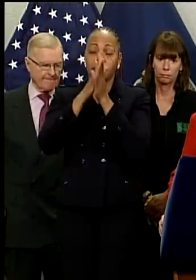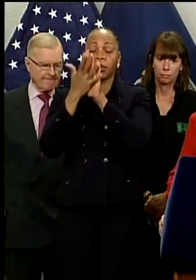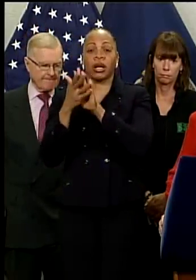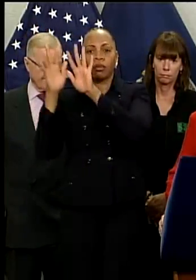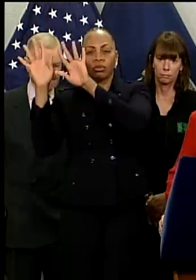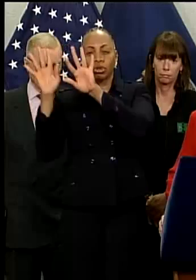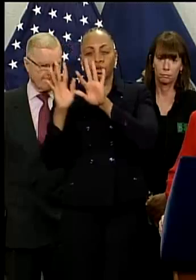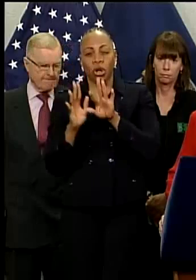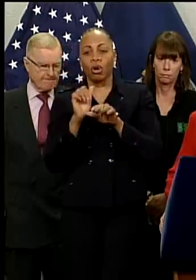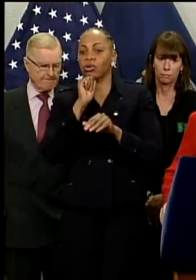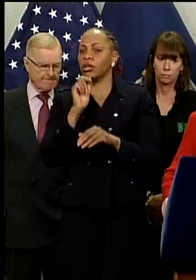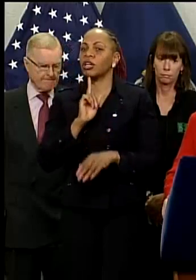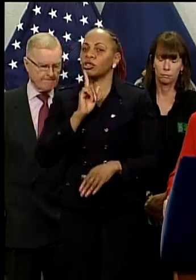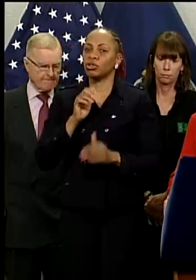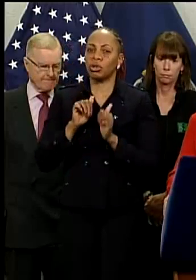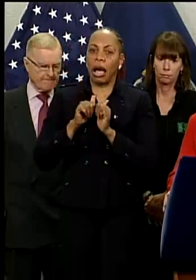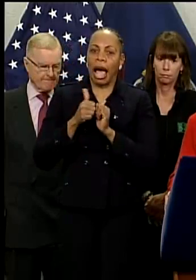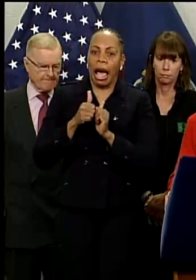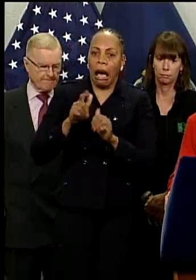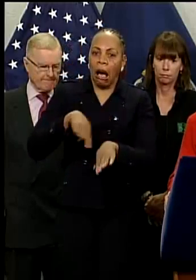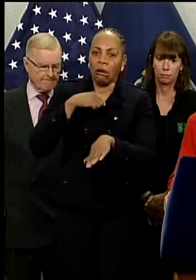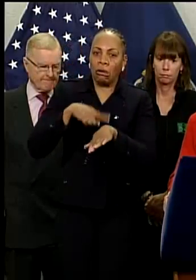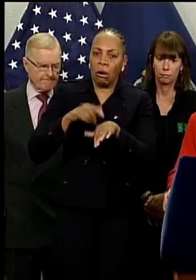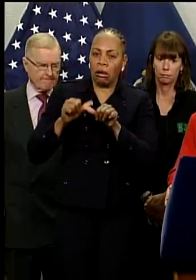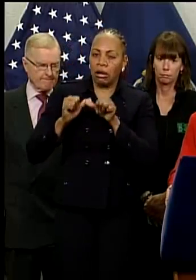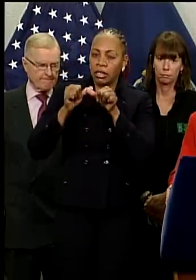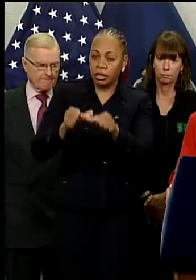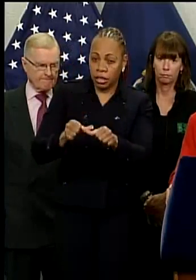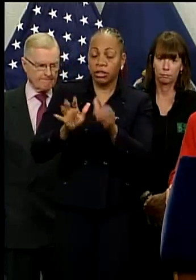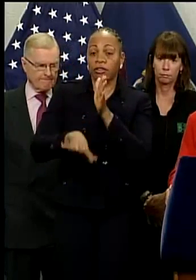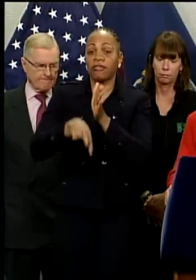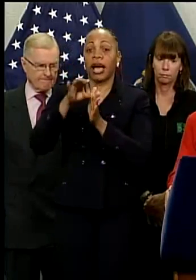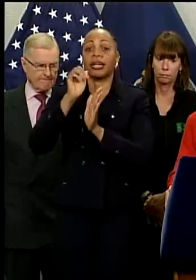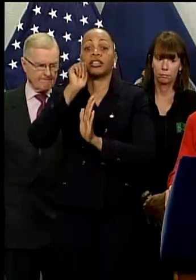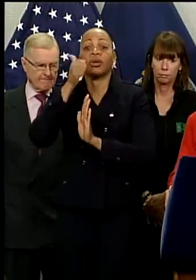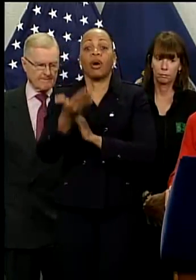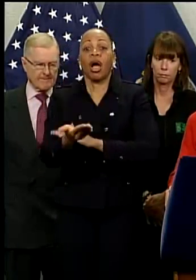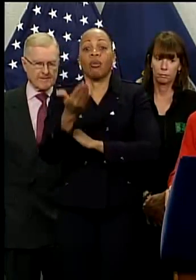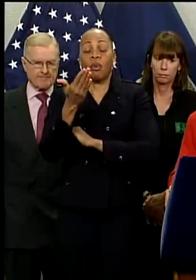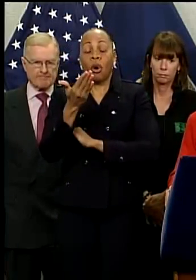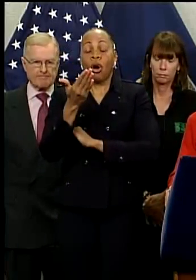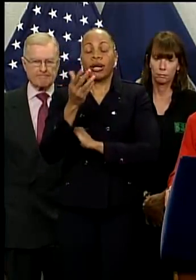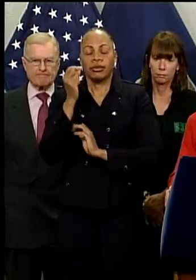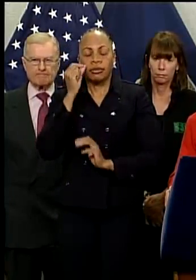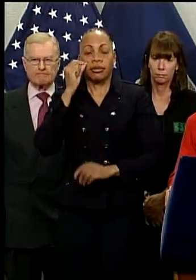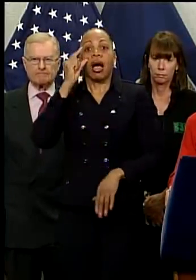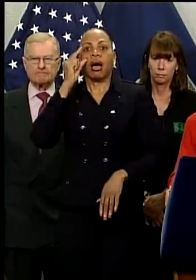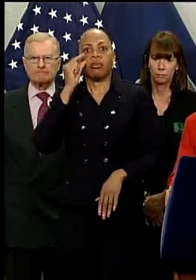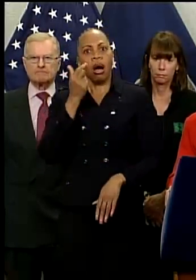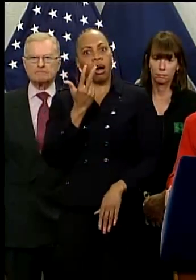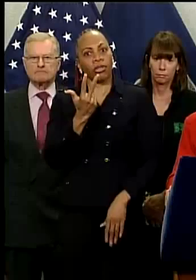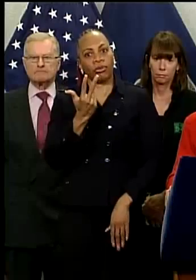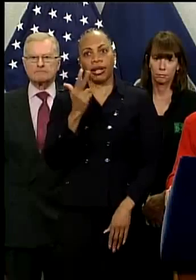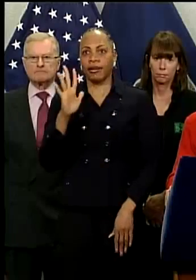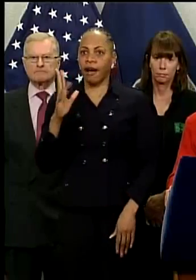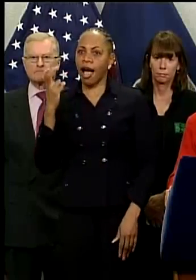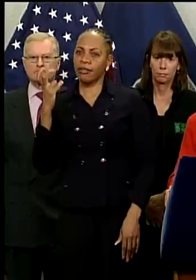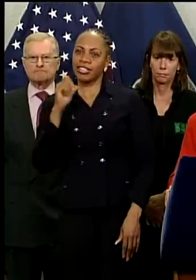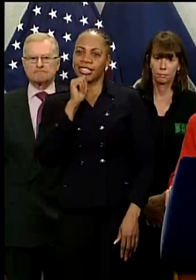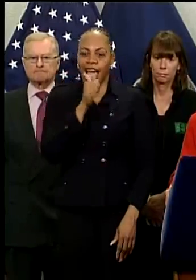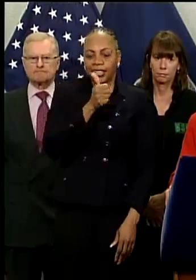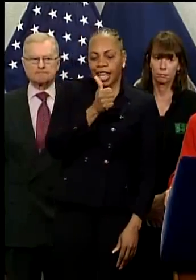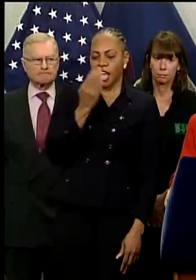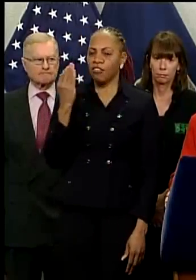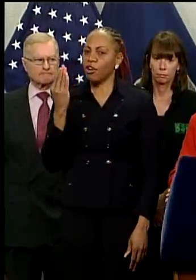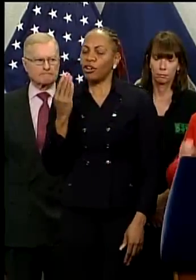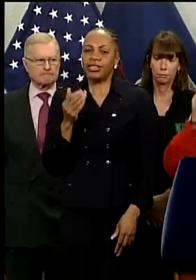sure how long it's going to last. You could find out tomorrow morning we wake up and we had 3 to 5 inches instead of 10 to 14 inches. There's just